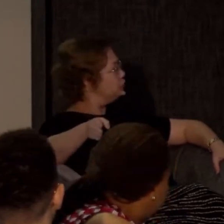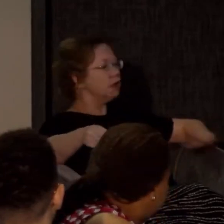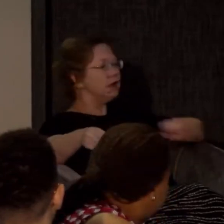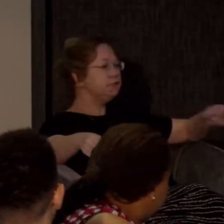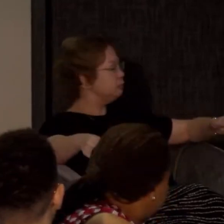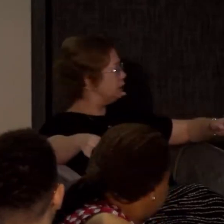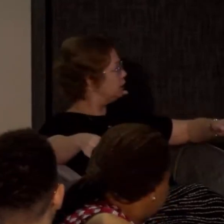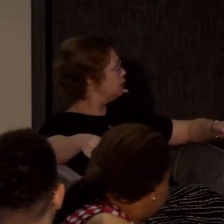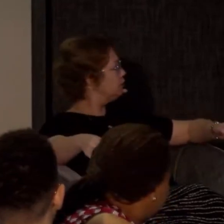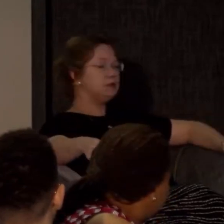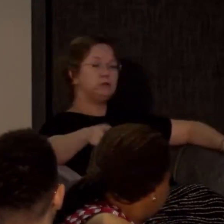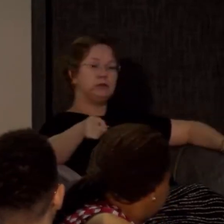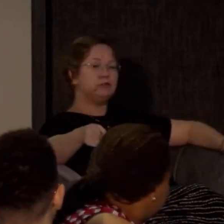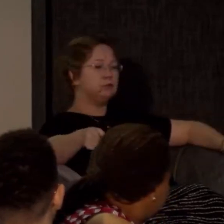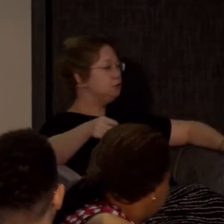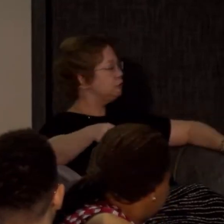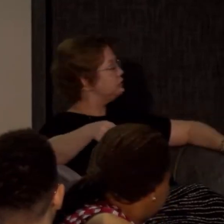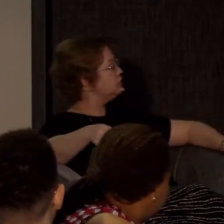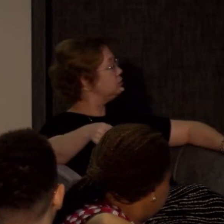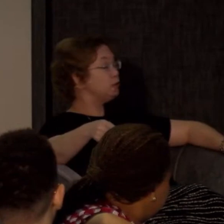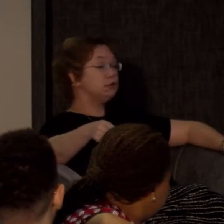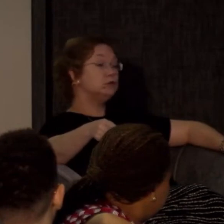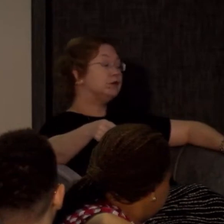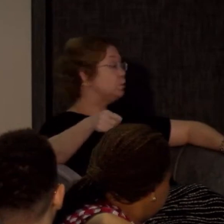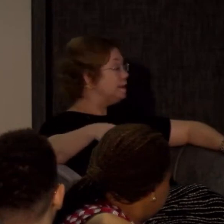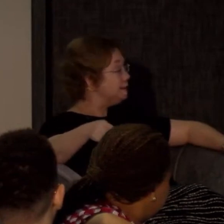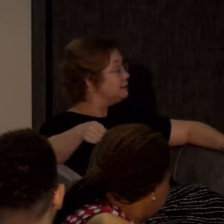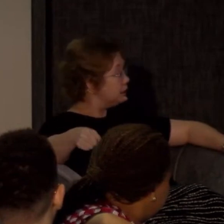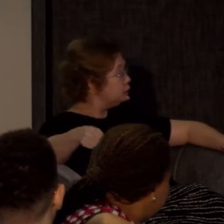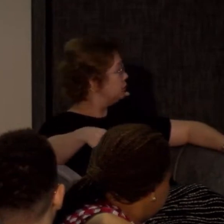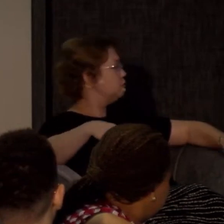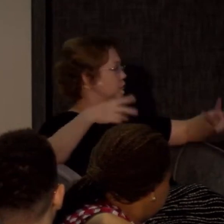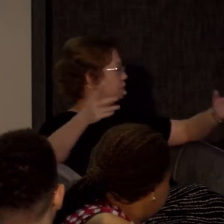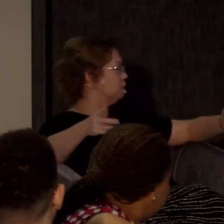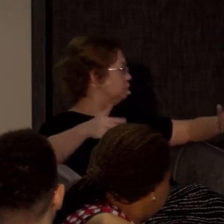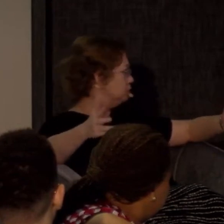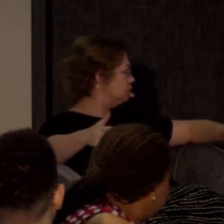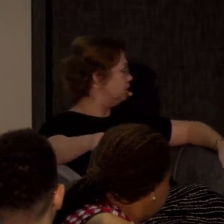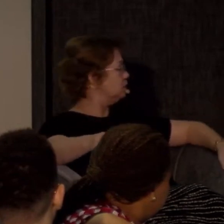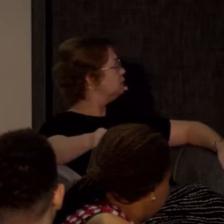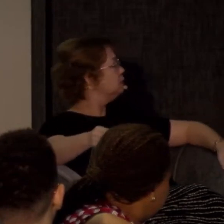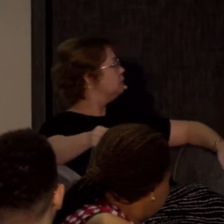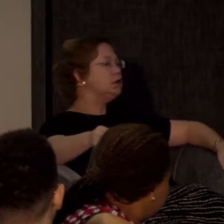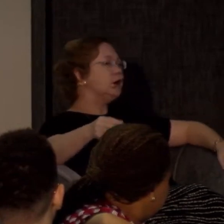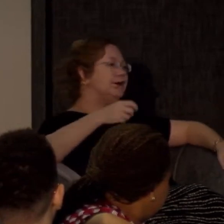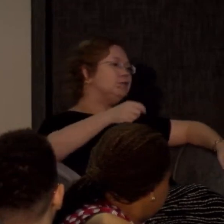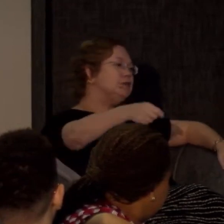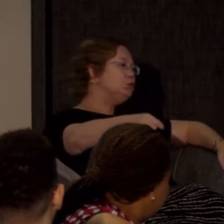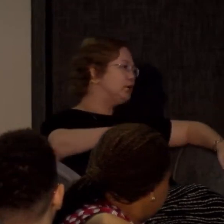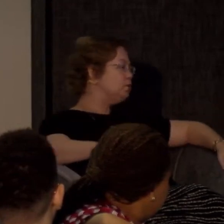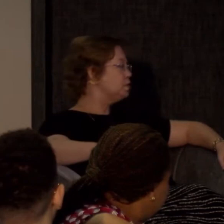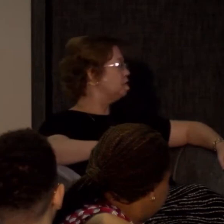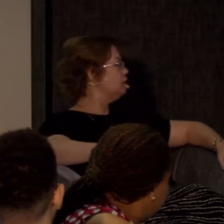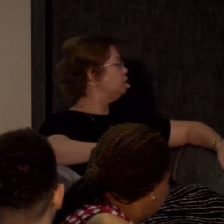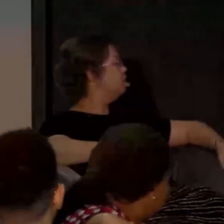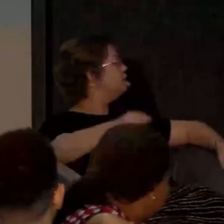from you, I give the money, I'm government, what I want from you is to teach this person so that when he's done with whatever, 2 years, 3 years, I don't need to pay